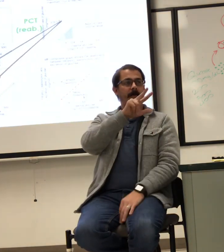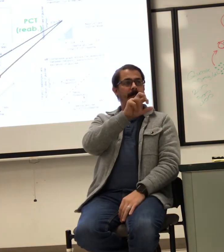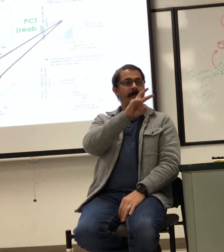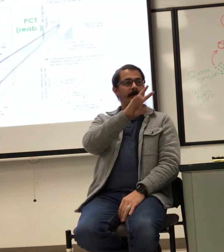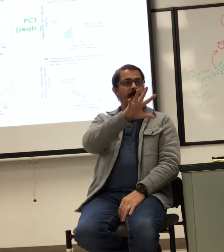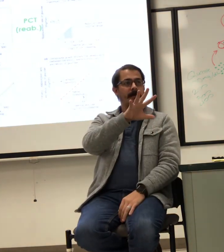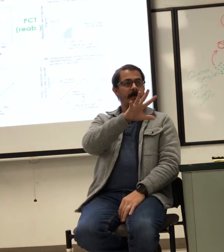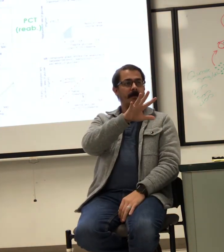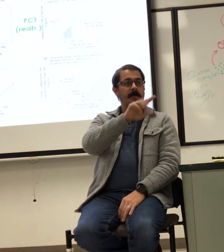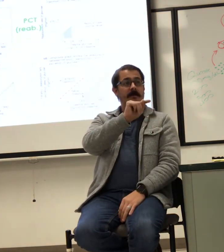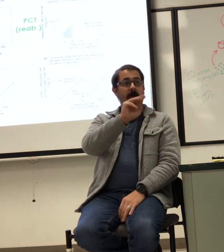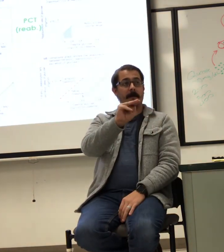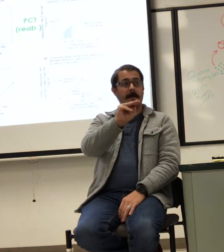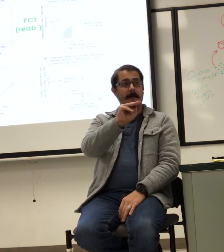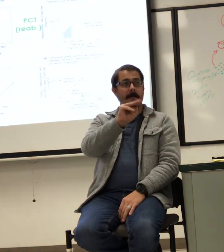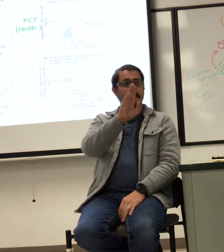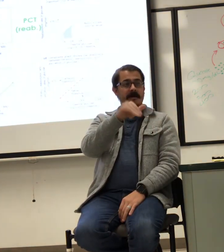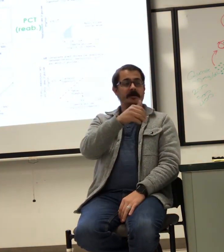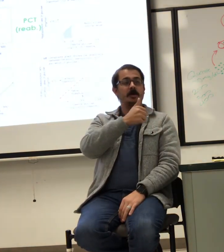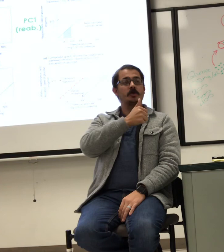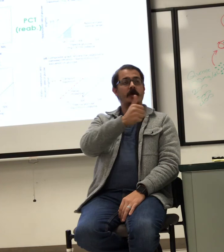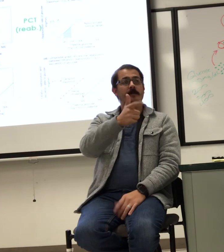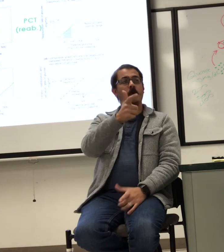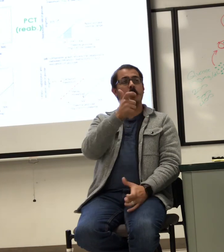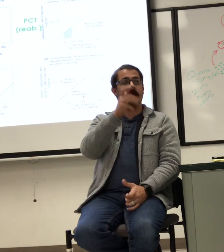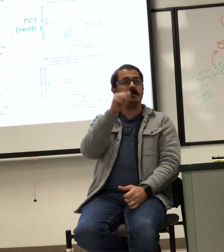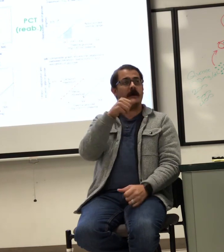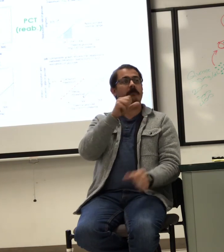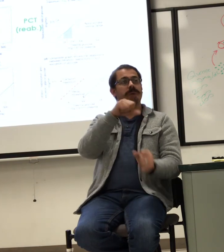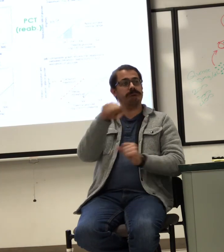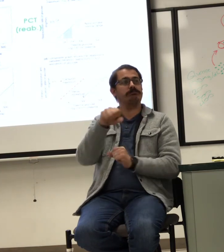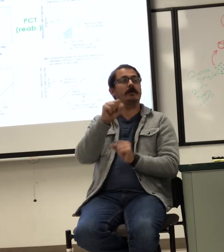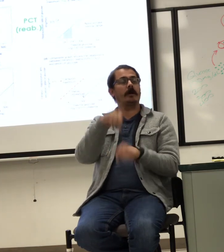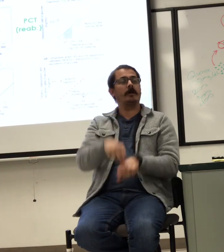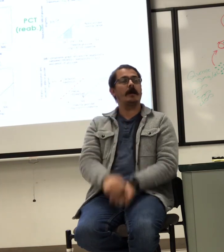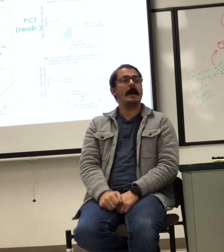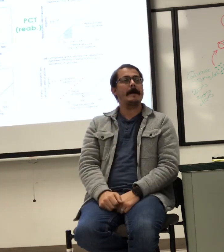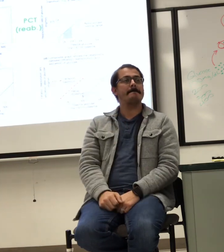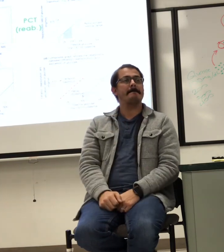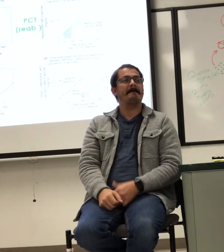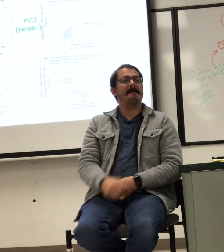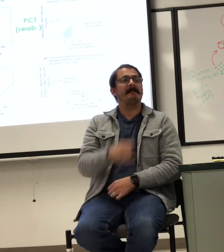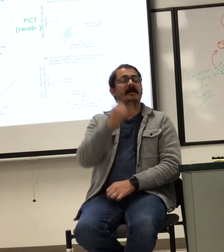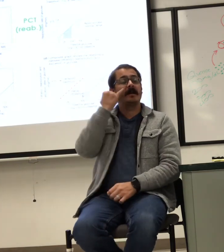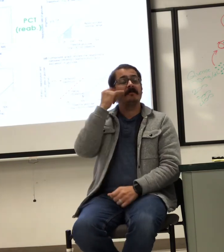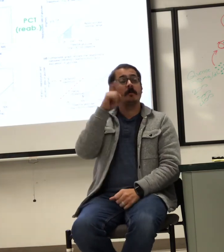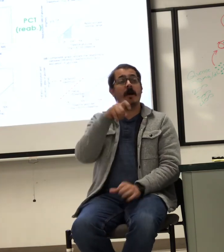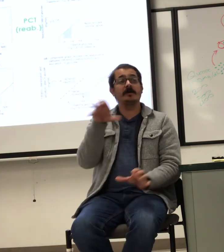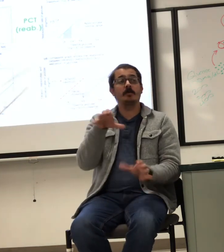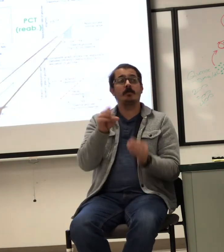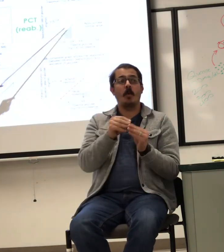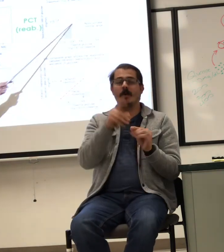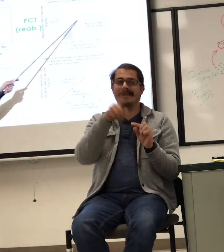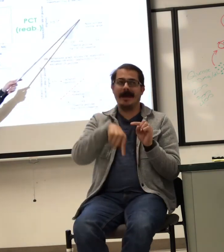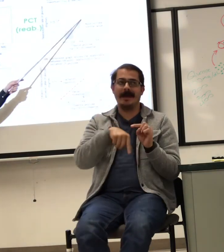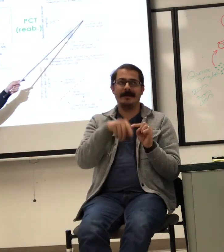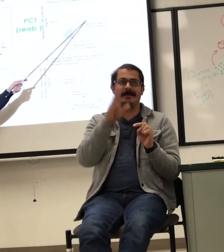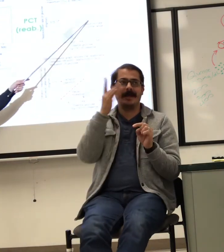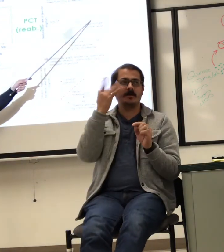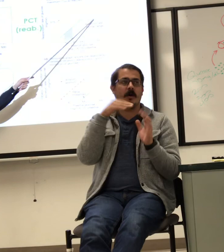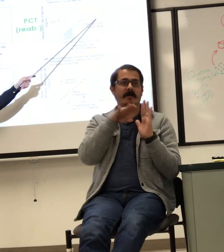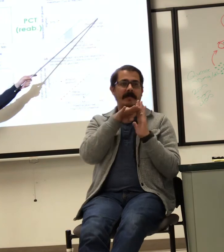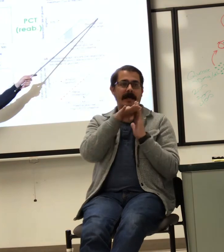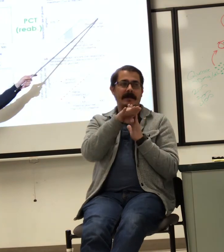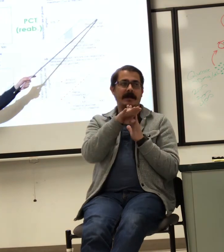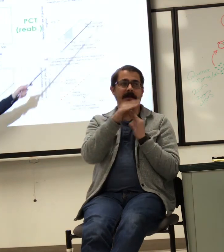says TM. That's the transport rate that you can handle. Okay, but if you have to do more than that, you can't. That's the line that flat lines there. That's